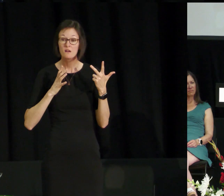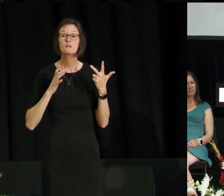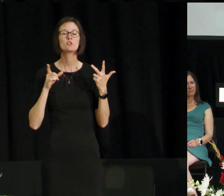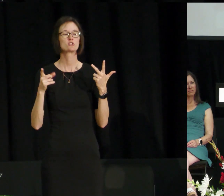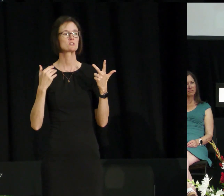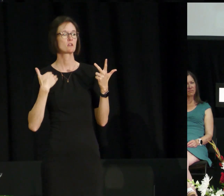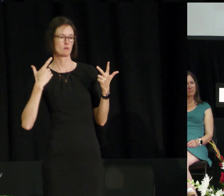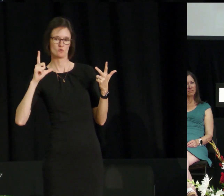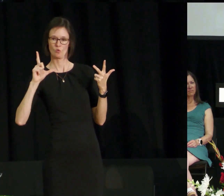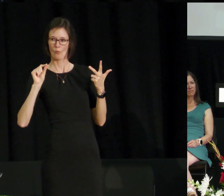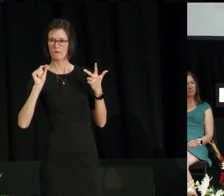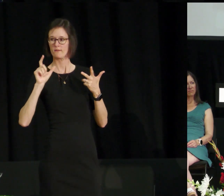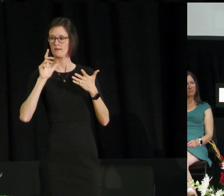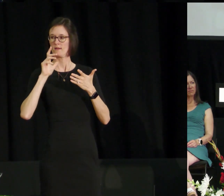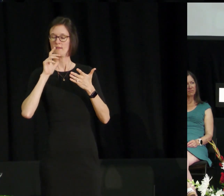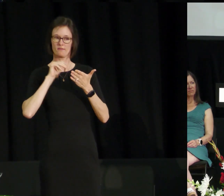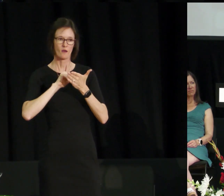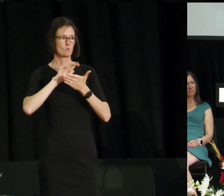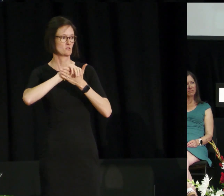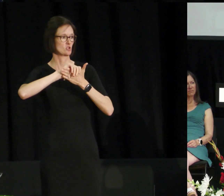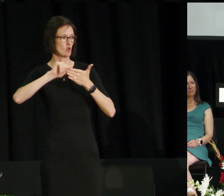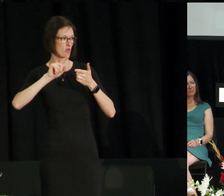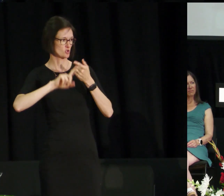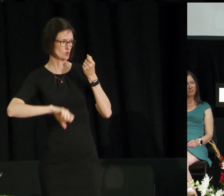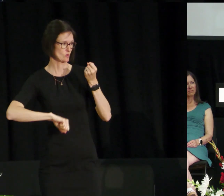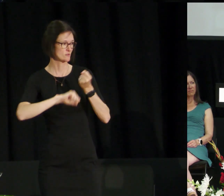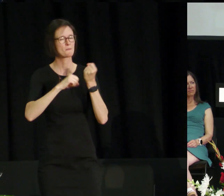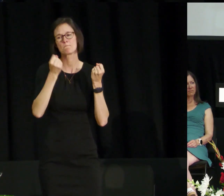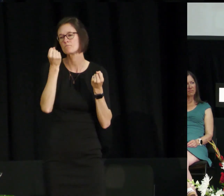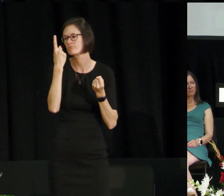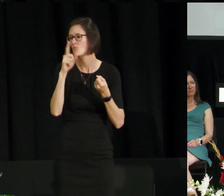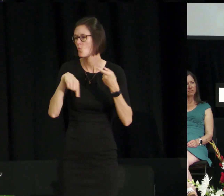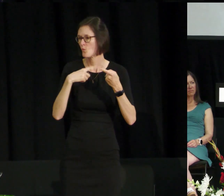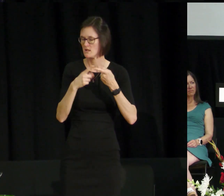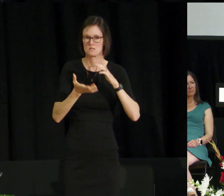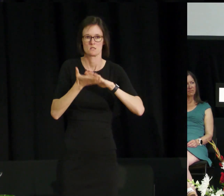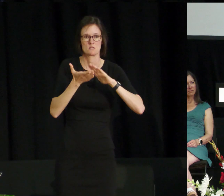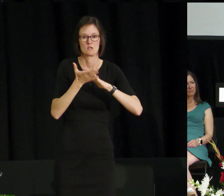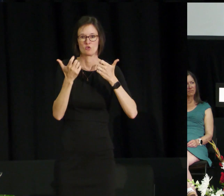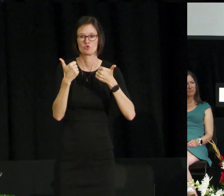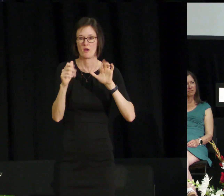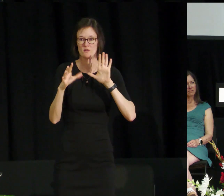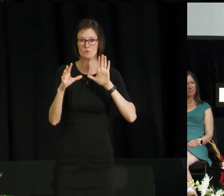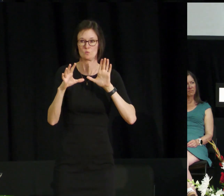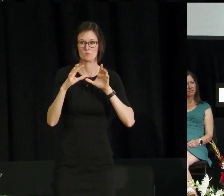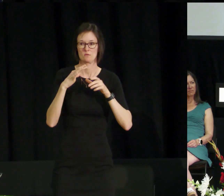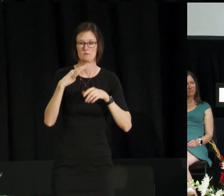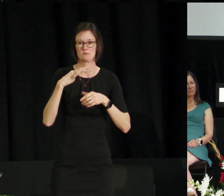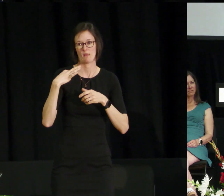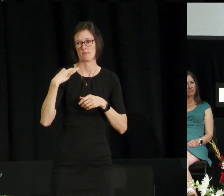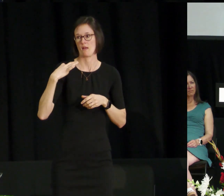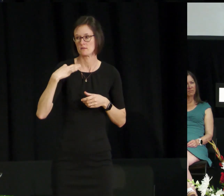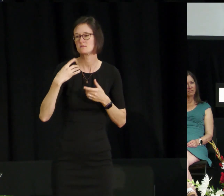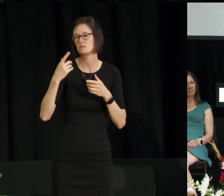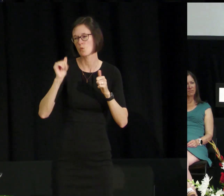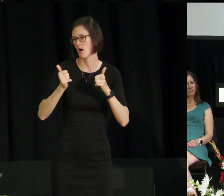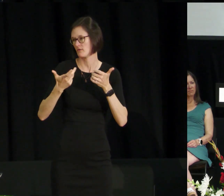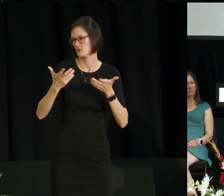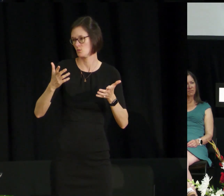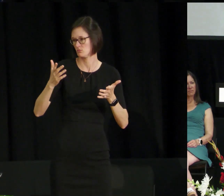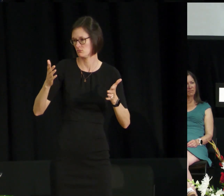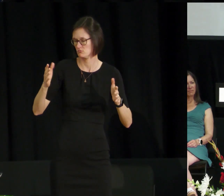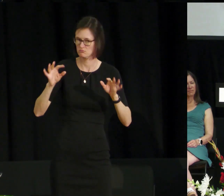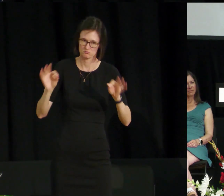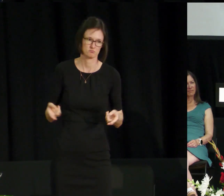And so you have to raise A lot of money For a campaign And I won And it was A feeling that I